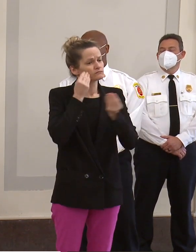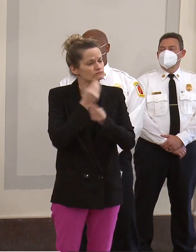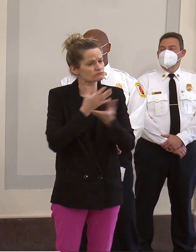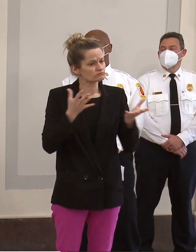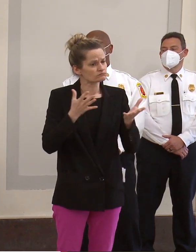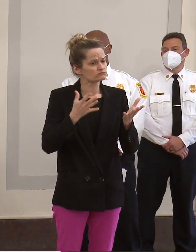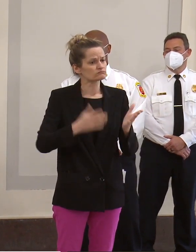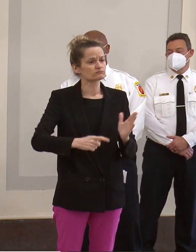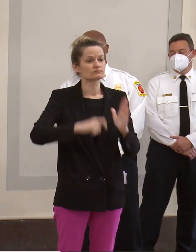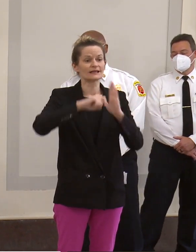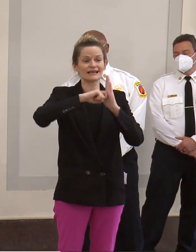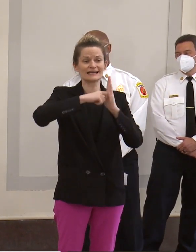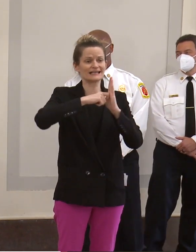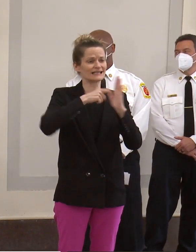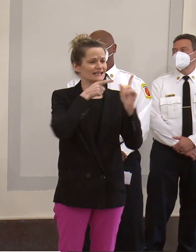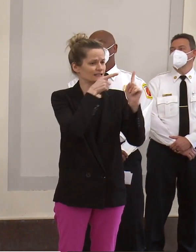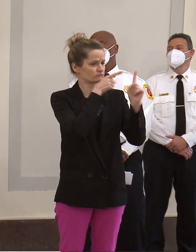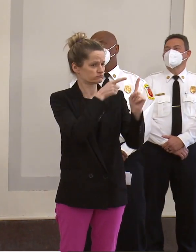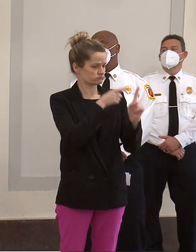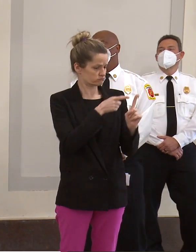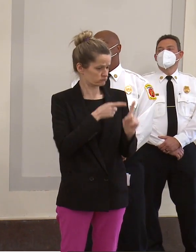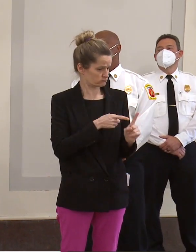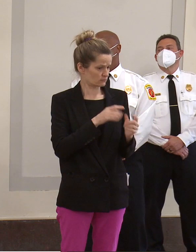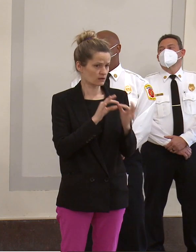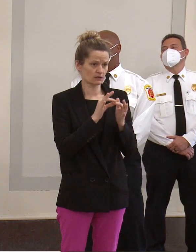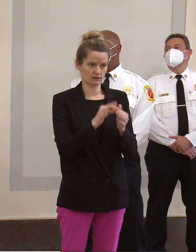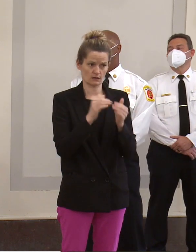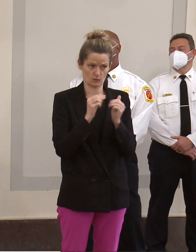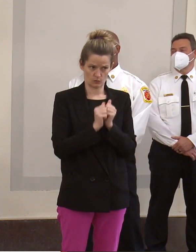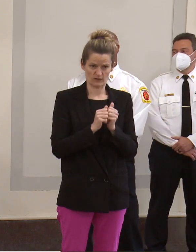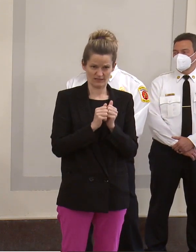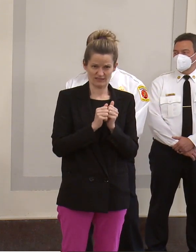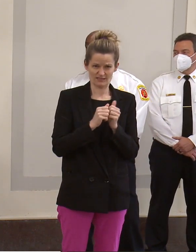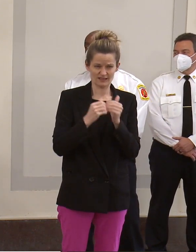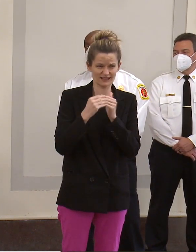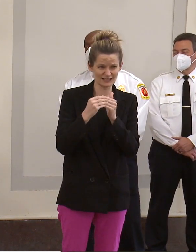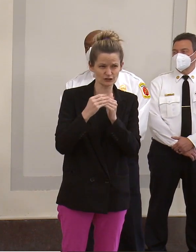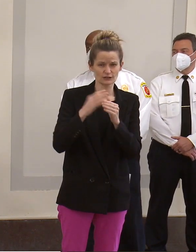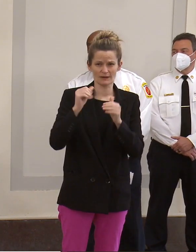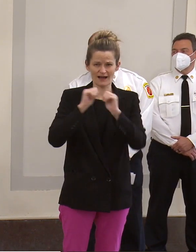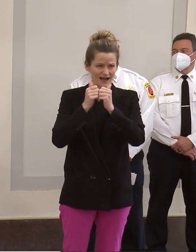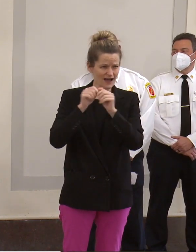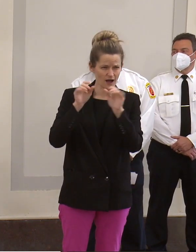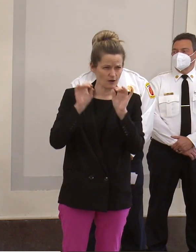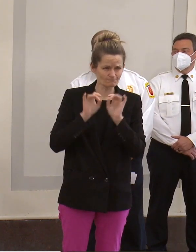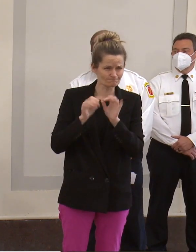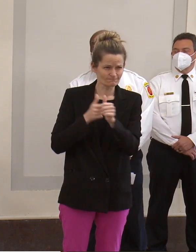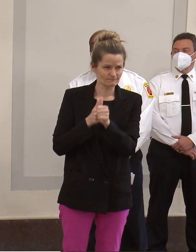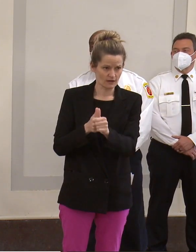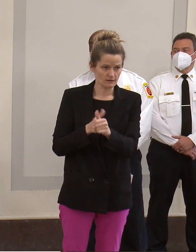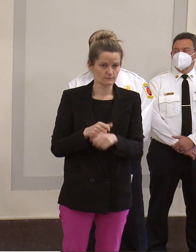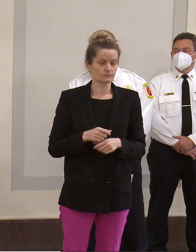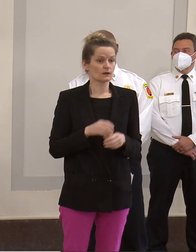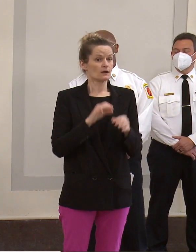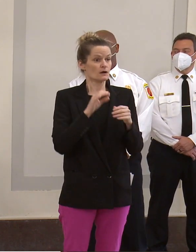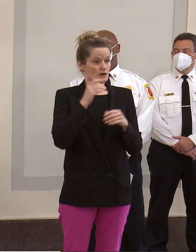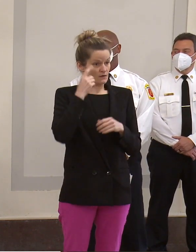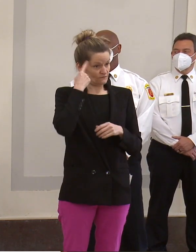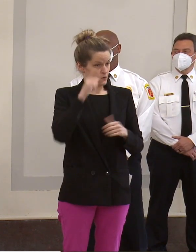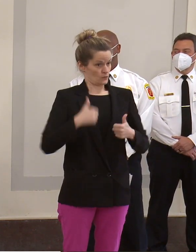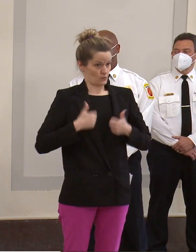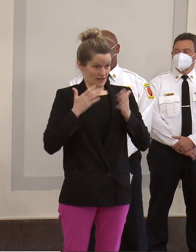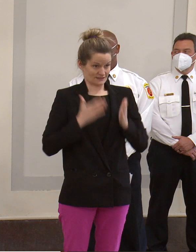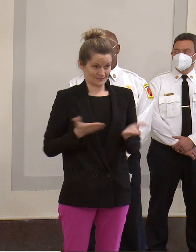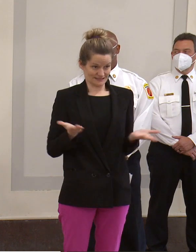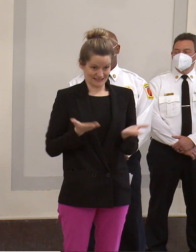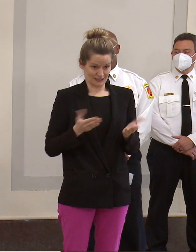tracking given the current phase of the coronavirus pandemic. We've taken feedback from residents, and in consultation with our epidemiologists, we are